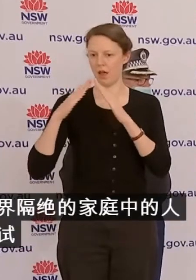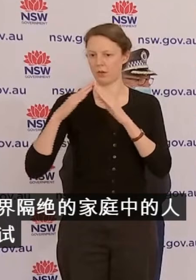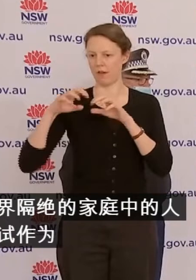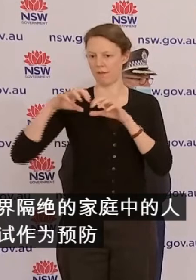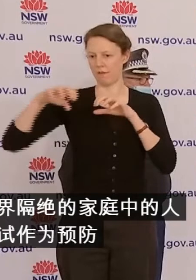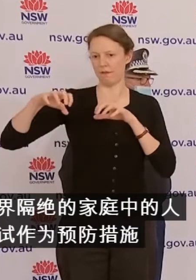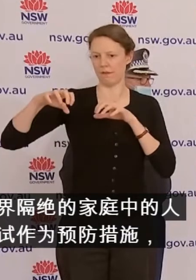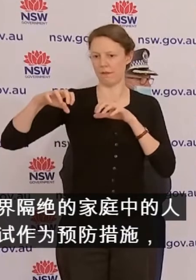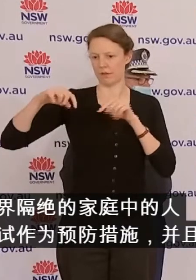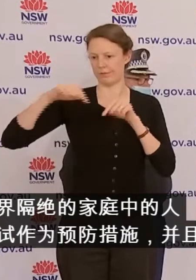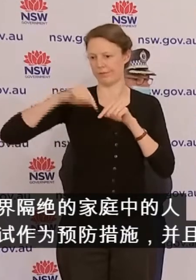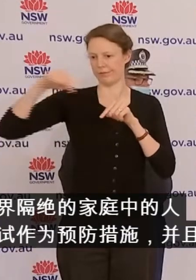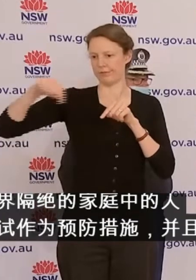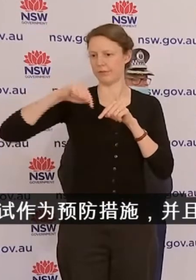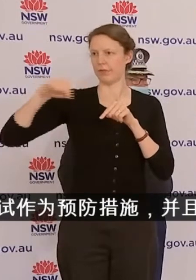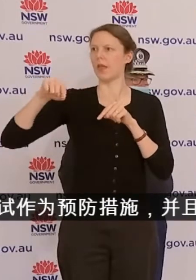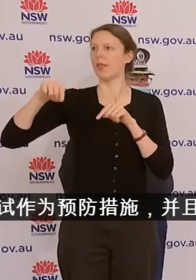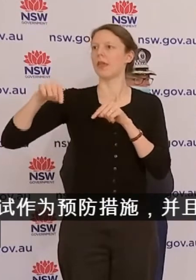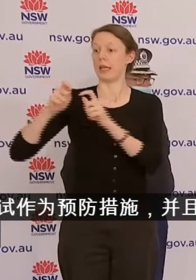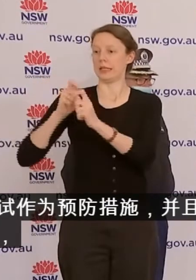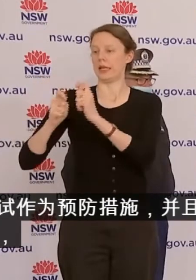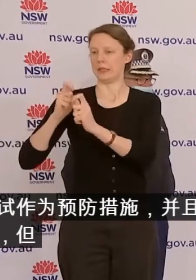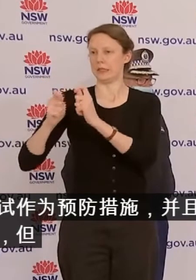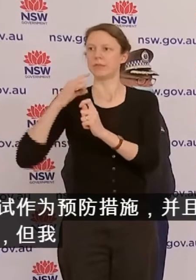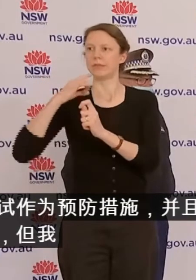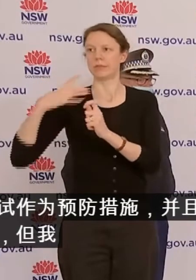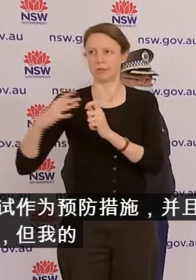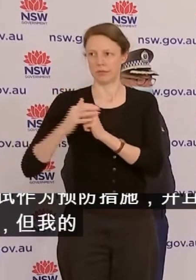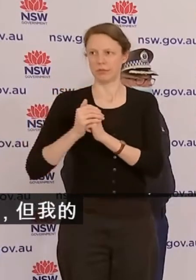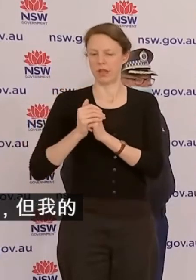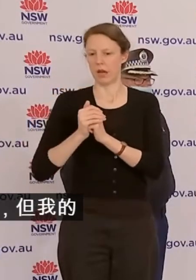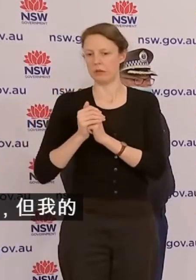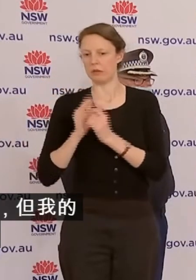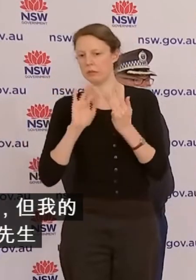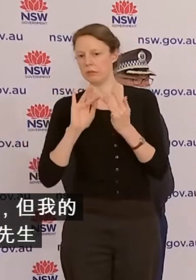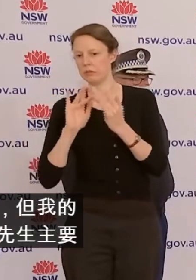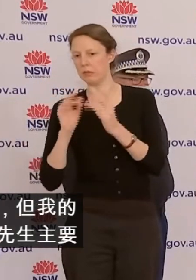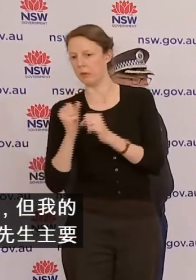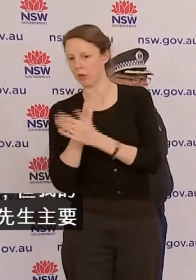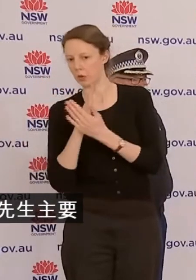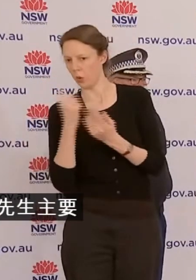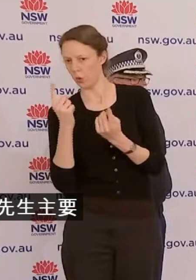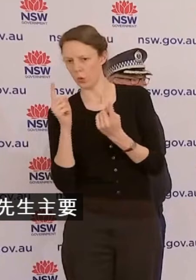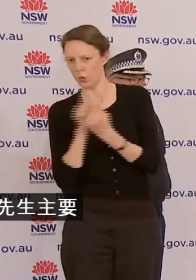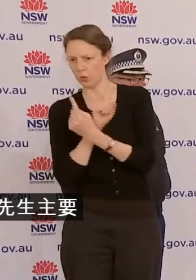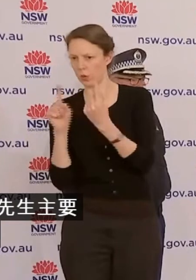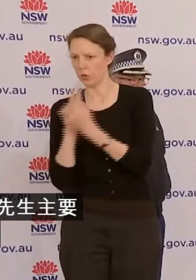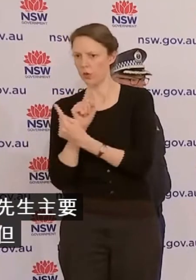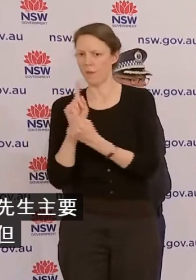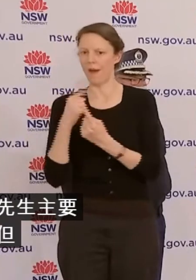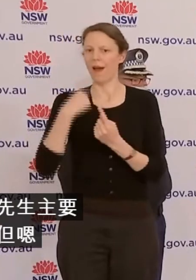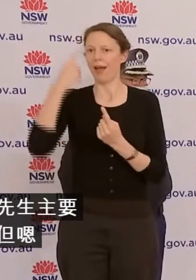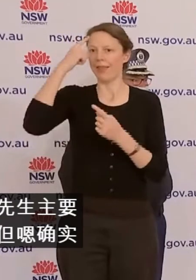being tested as a precaution, and the contact tracing is occurring. But my understanding is that gentleman largely worked from home,